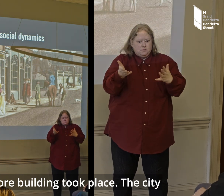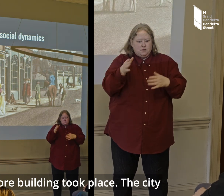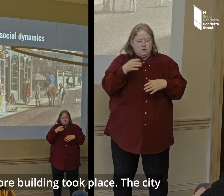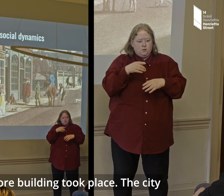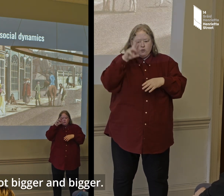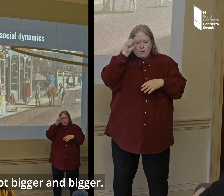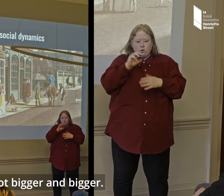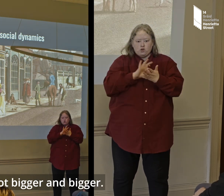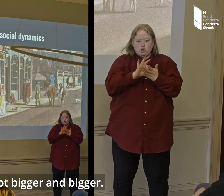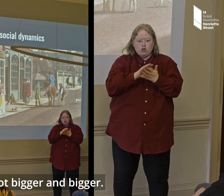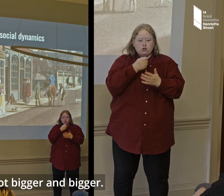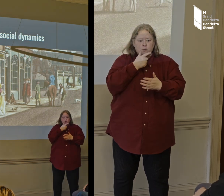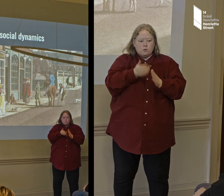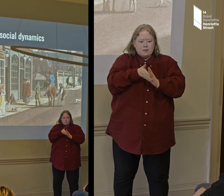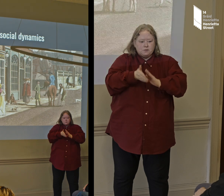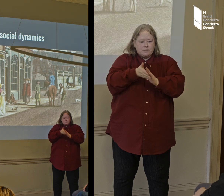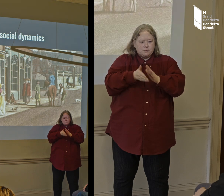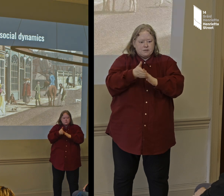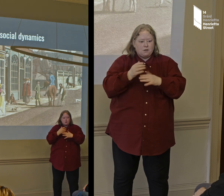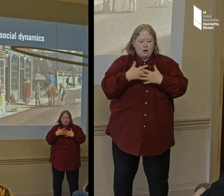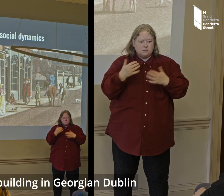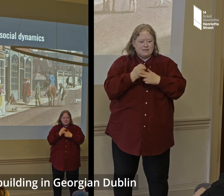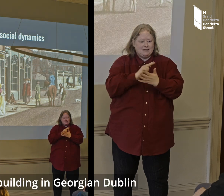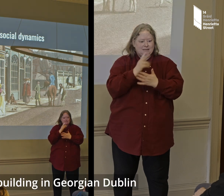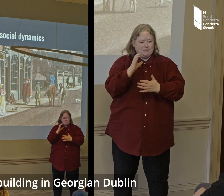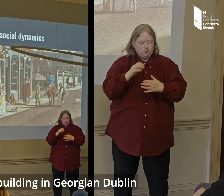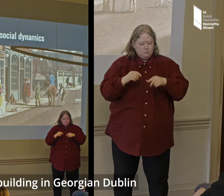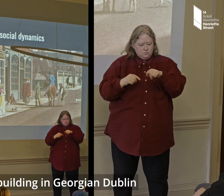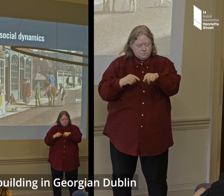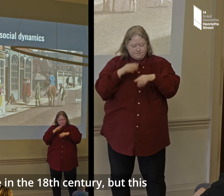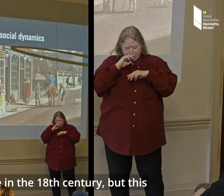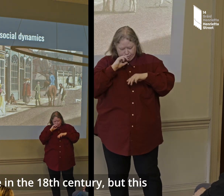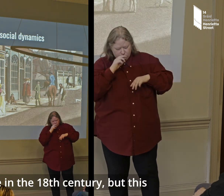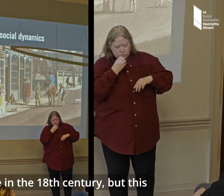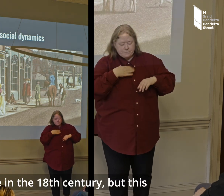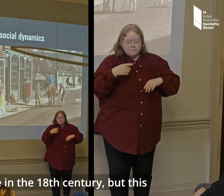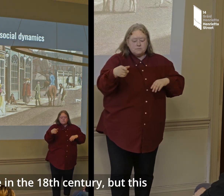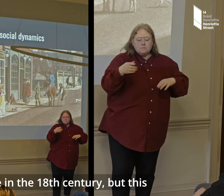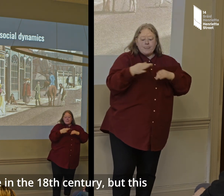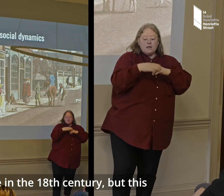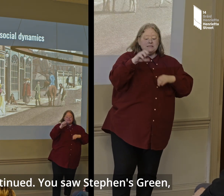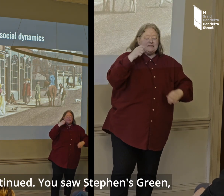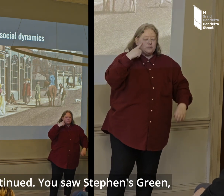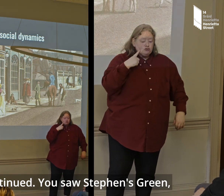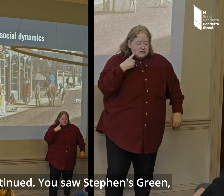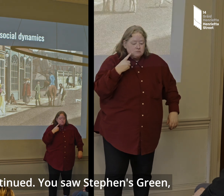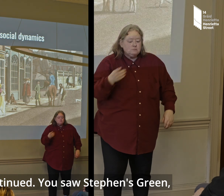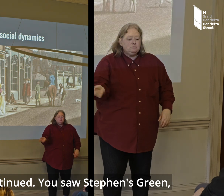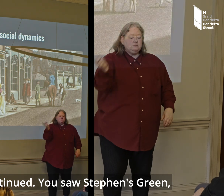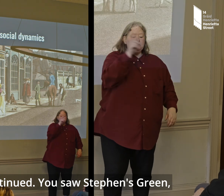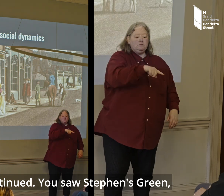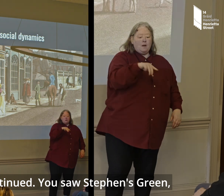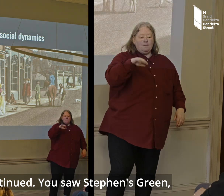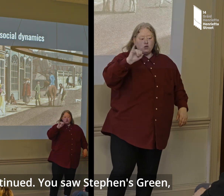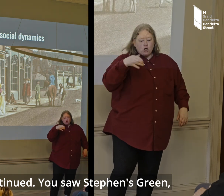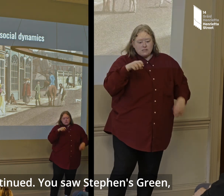took place. The city got bigger and bigger. All this building in Georgian Dublin took place in the 18th century, but this expansion